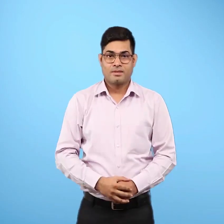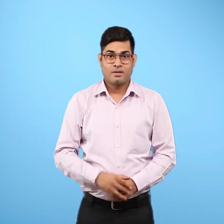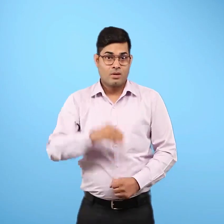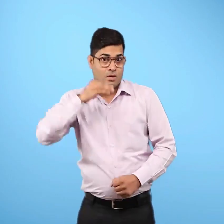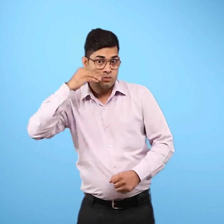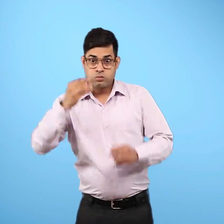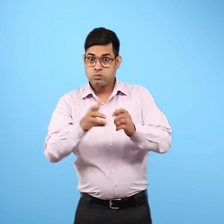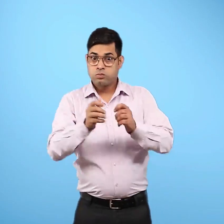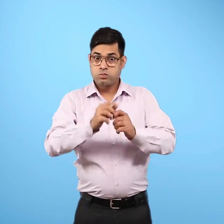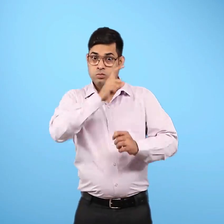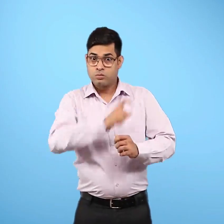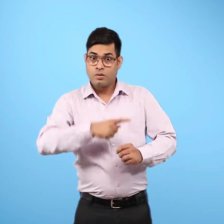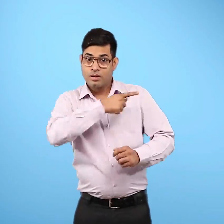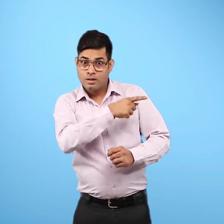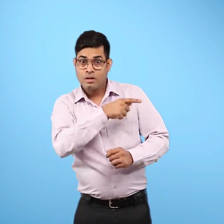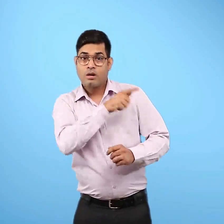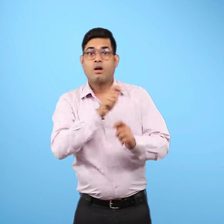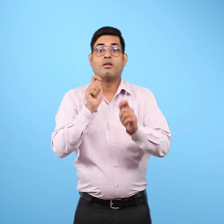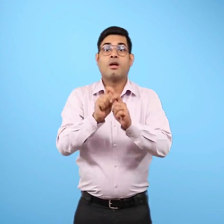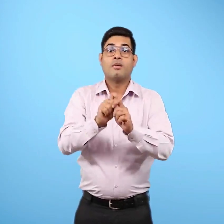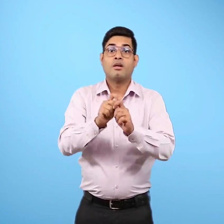and he is looking busy doing his work.